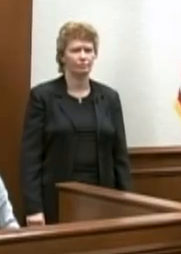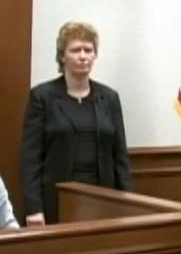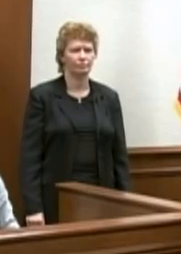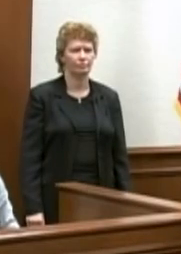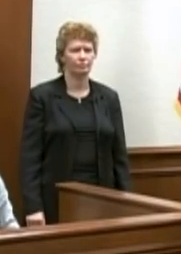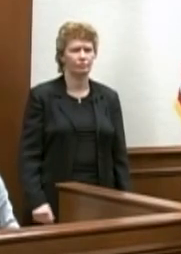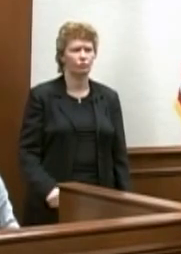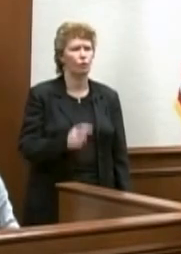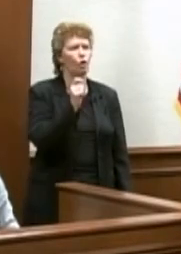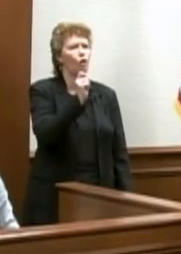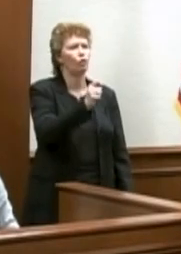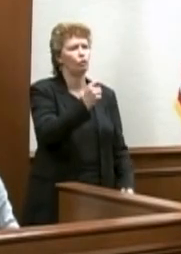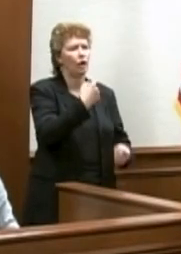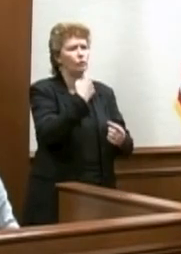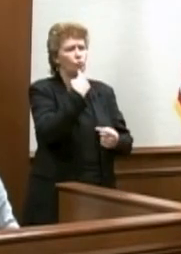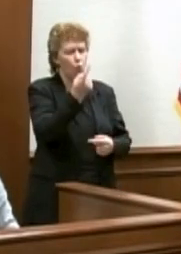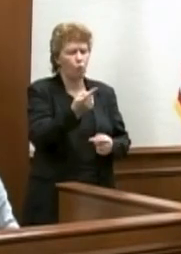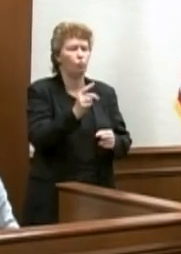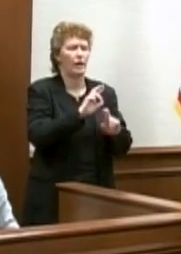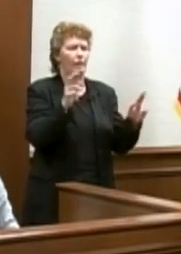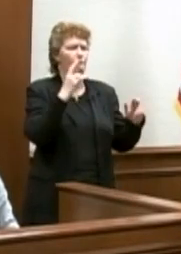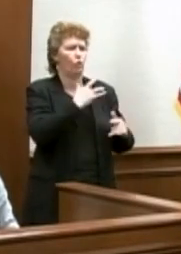Please swear in the interpreters.